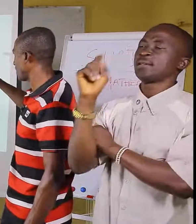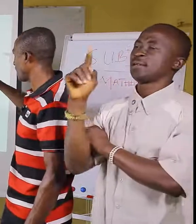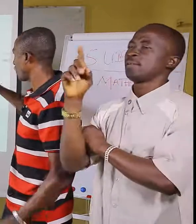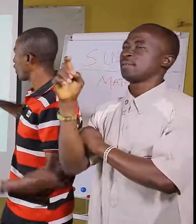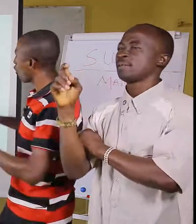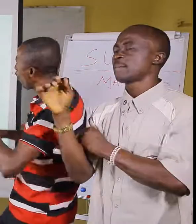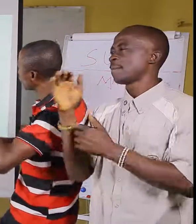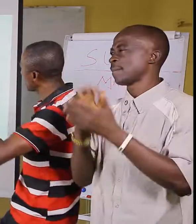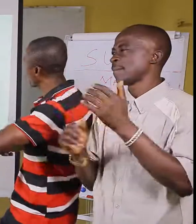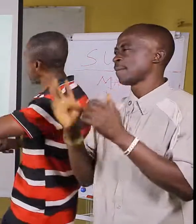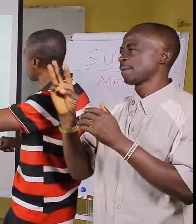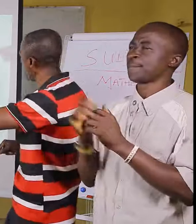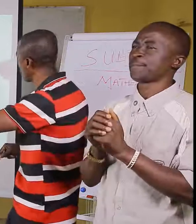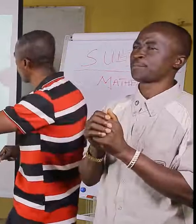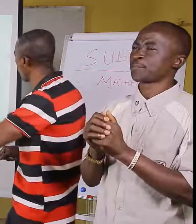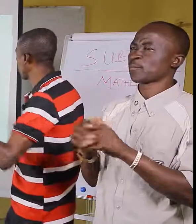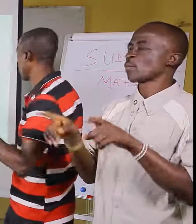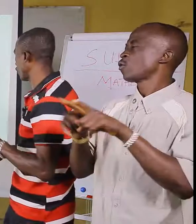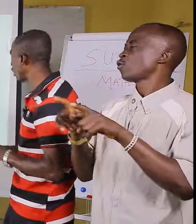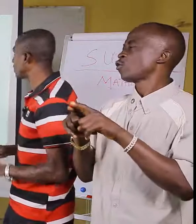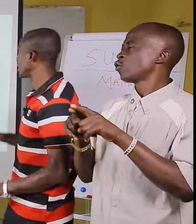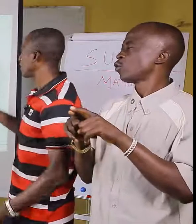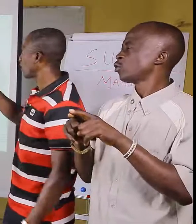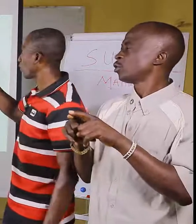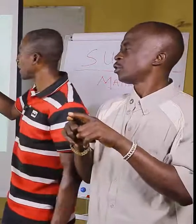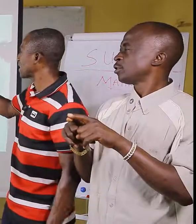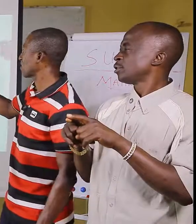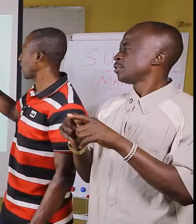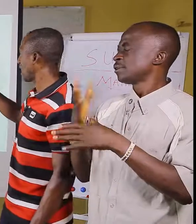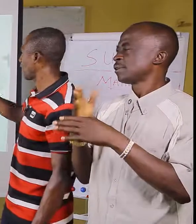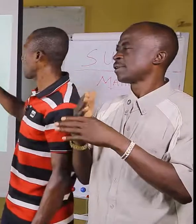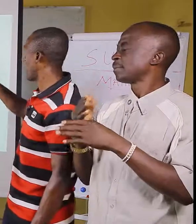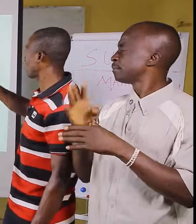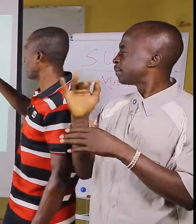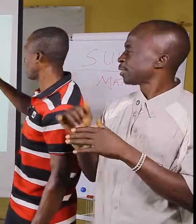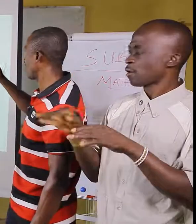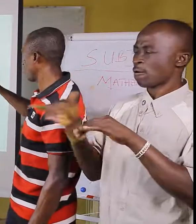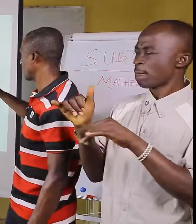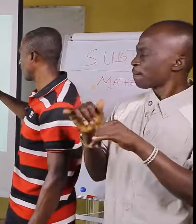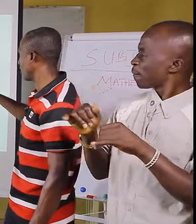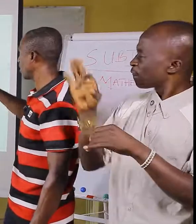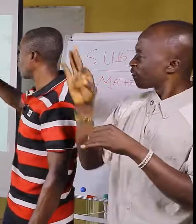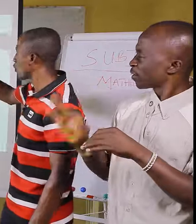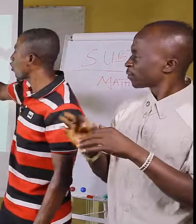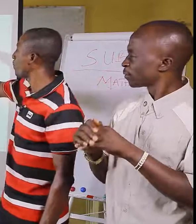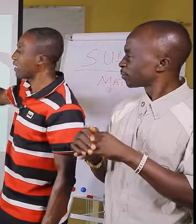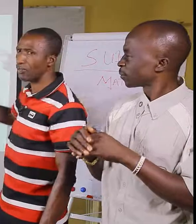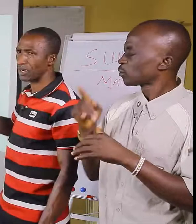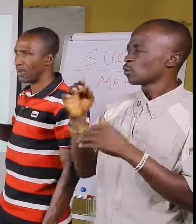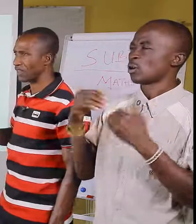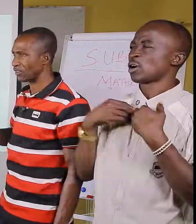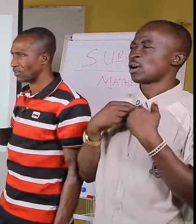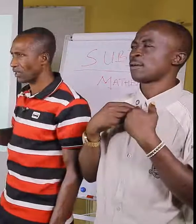minus 27. Also divided by the common factor, which is 11x minus 27. You will be